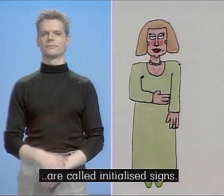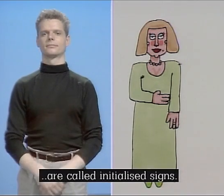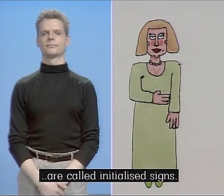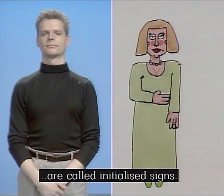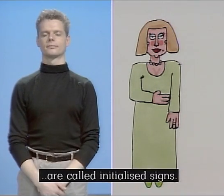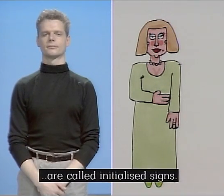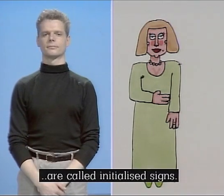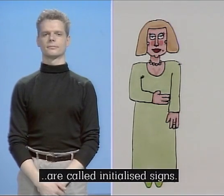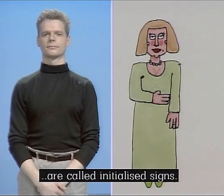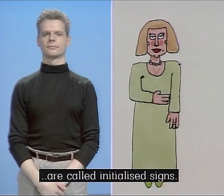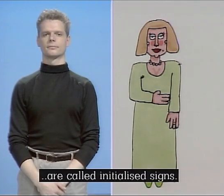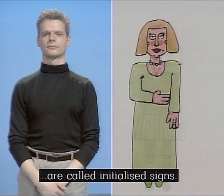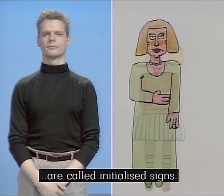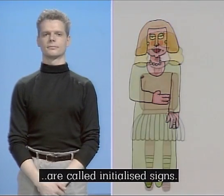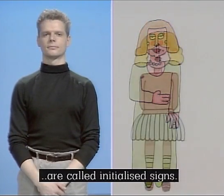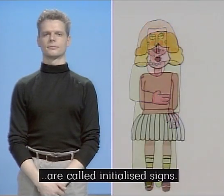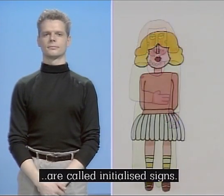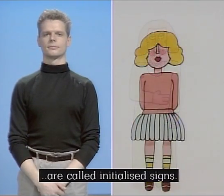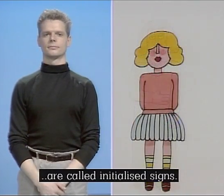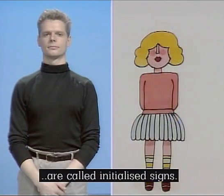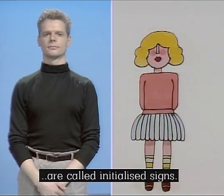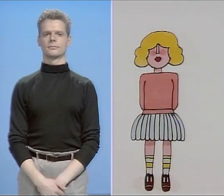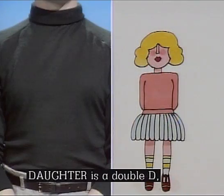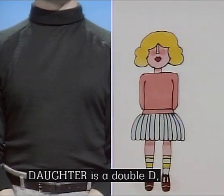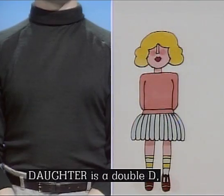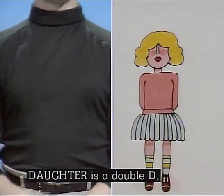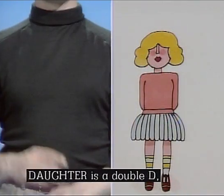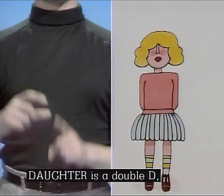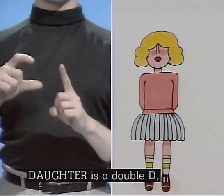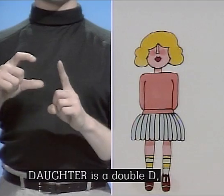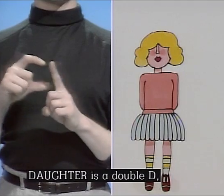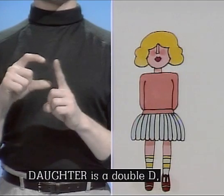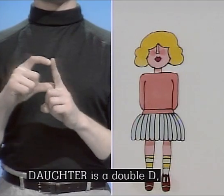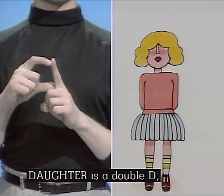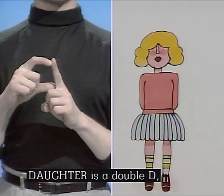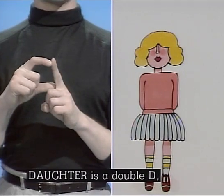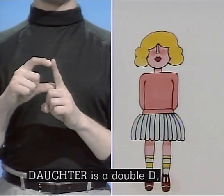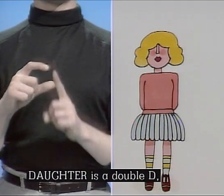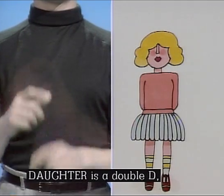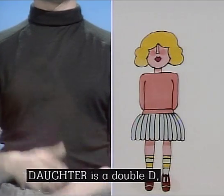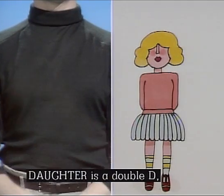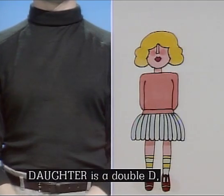are called initialized signs. So daughter is a double D,